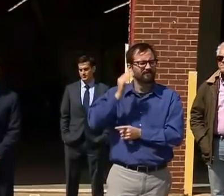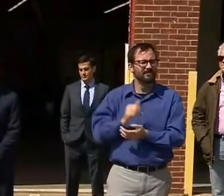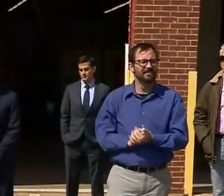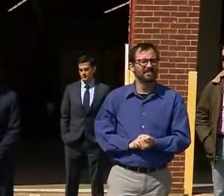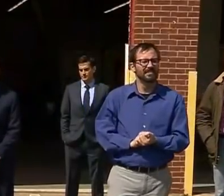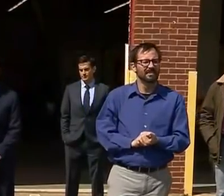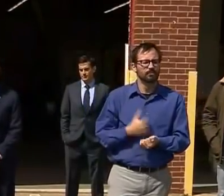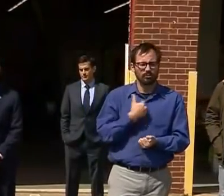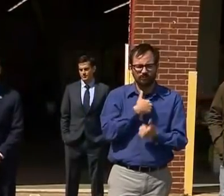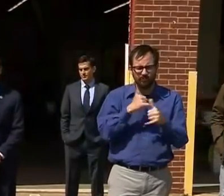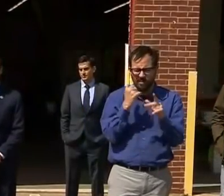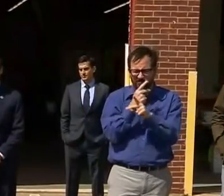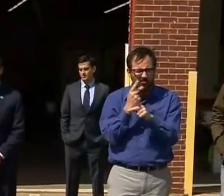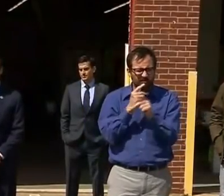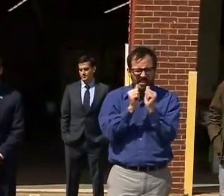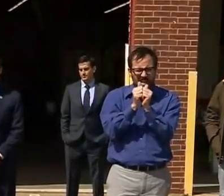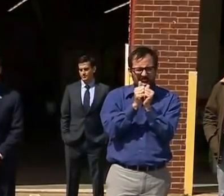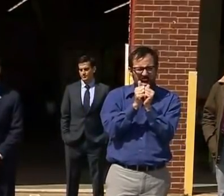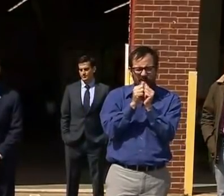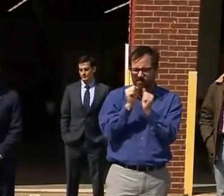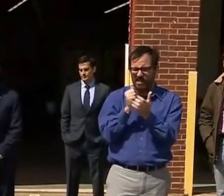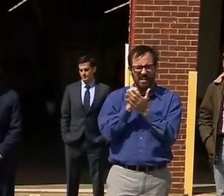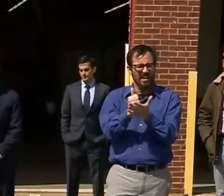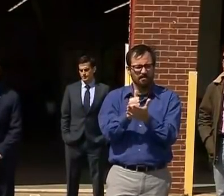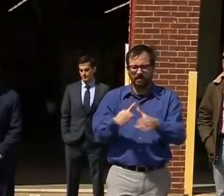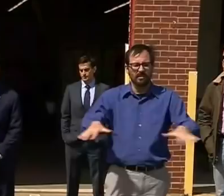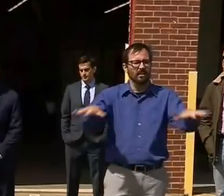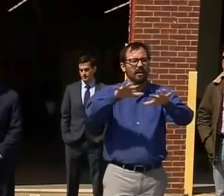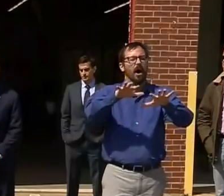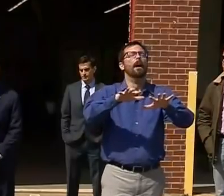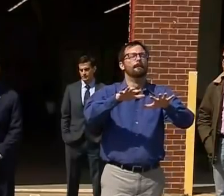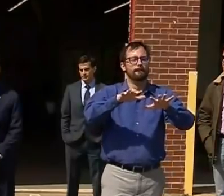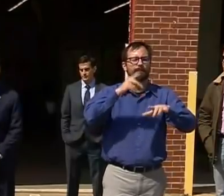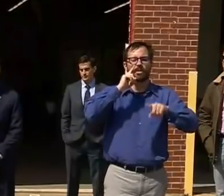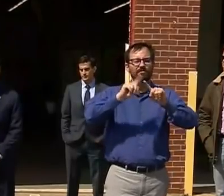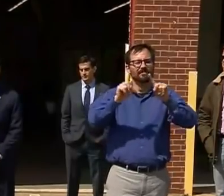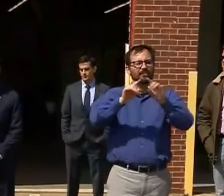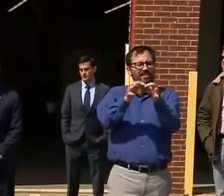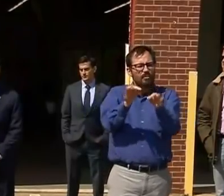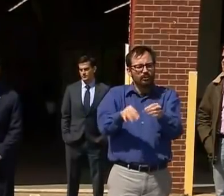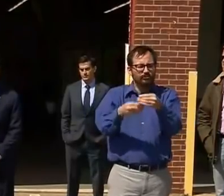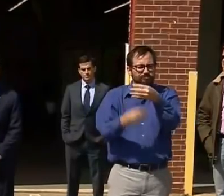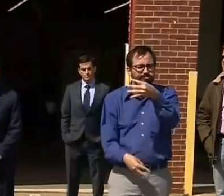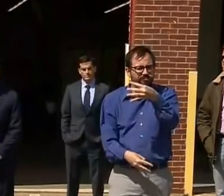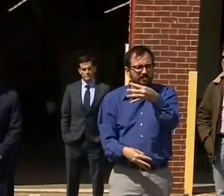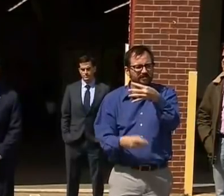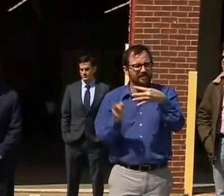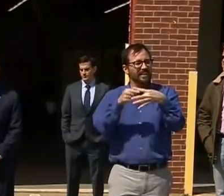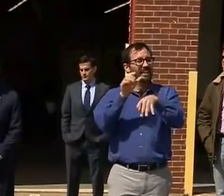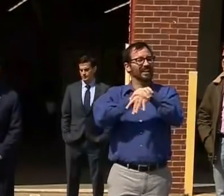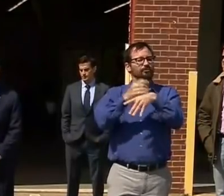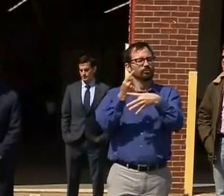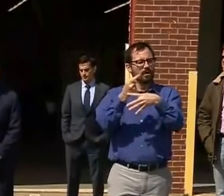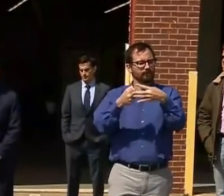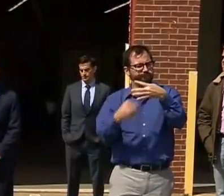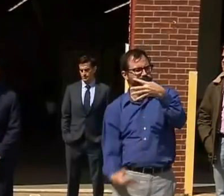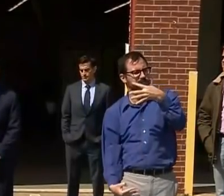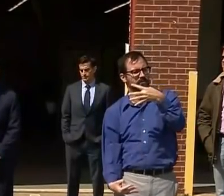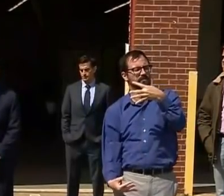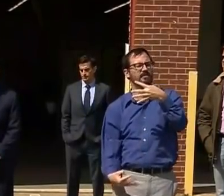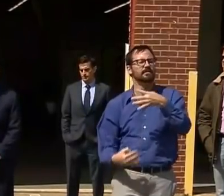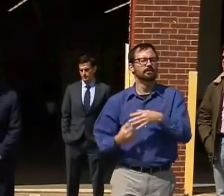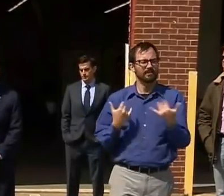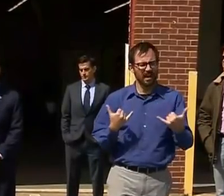especially during these times of high anxiety. And that's why today we announced the launch of the Spanish language